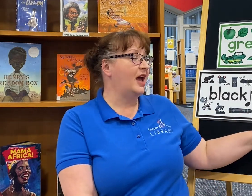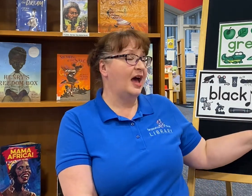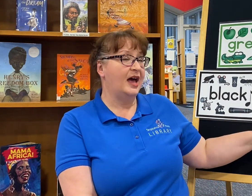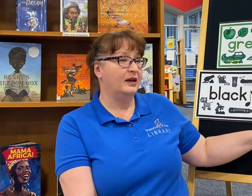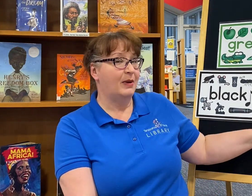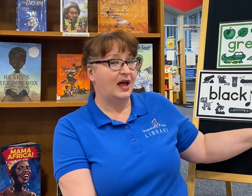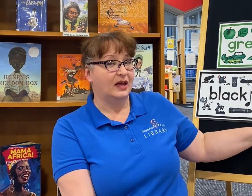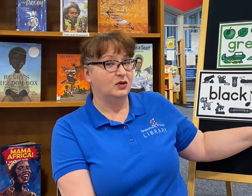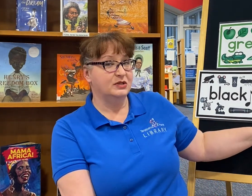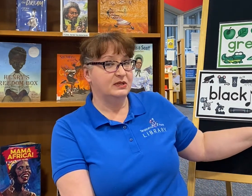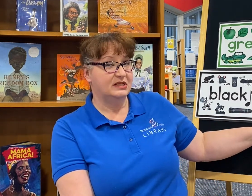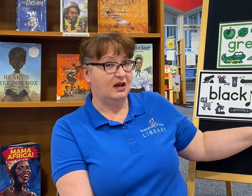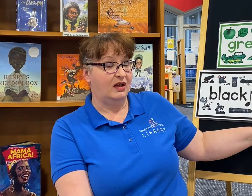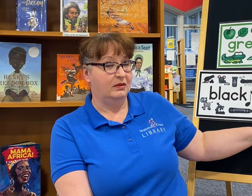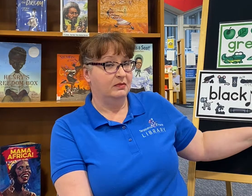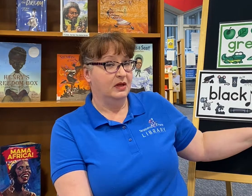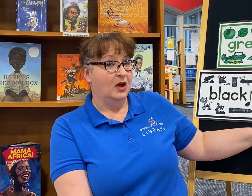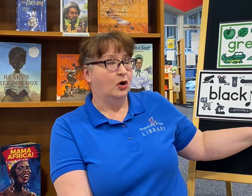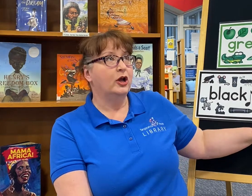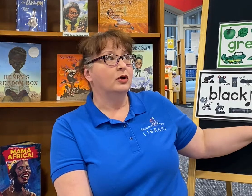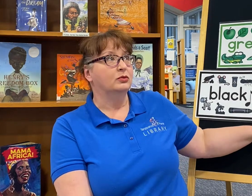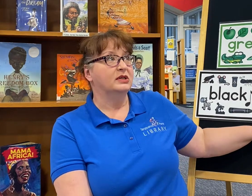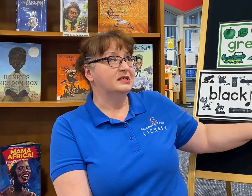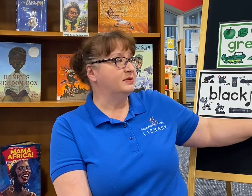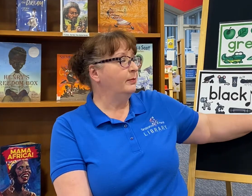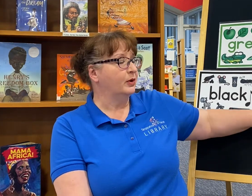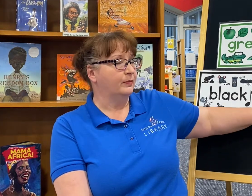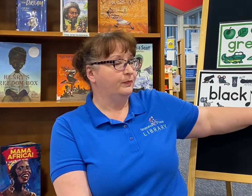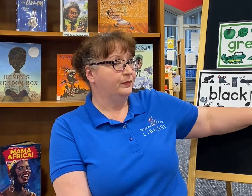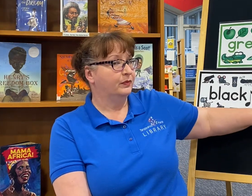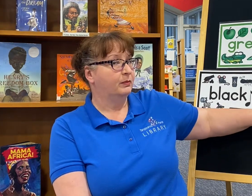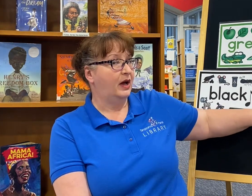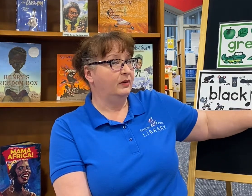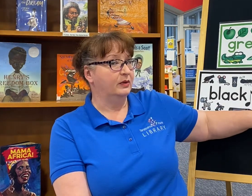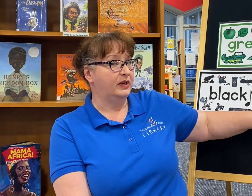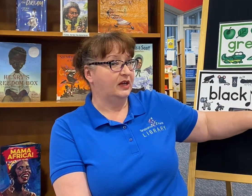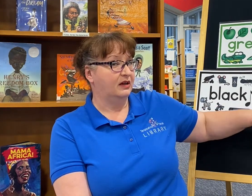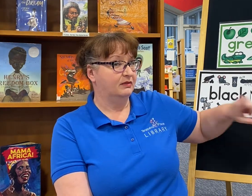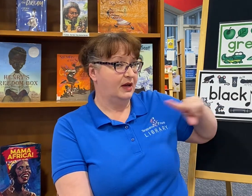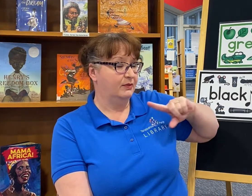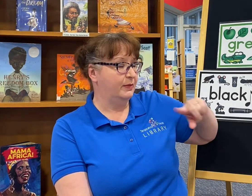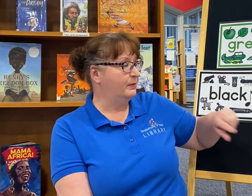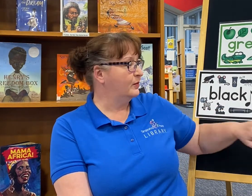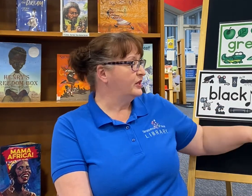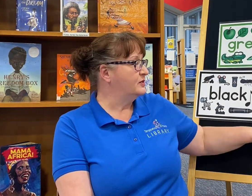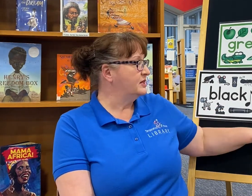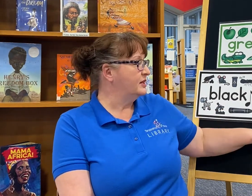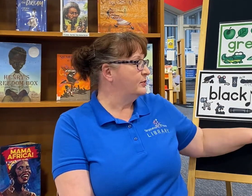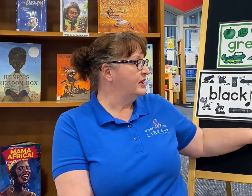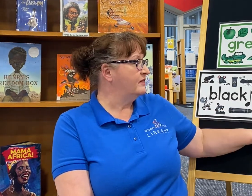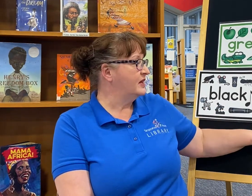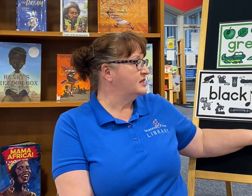had back at Christmas time, or no, in September, Pirate Week. I remember we used a little bit of this.